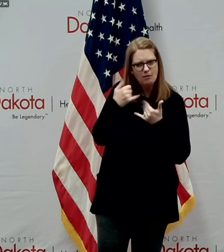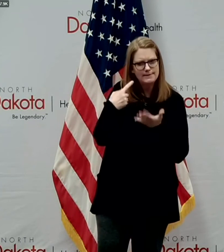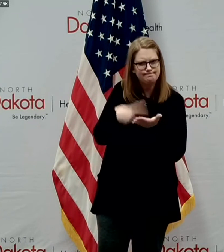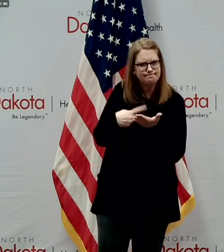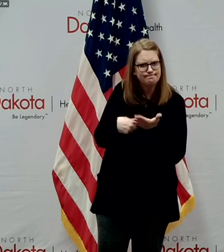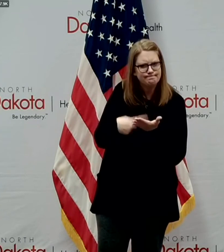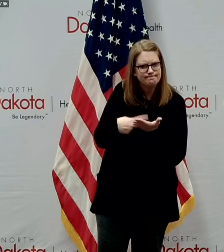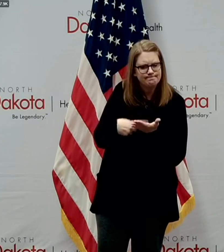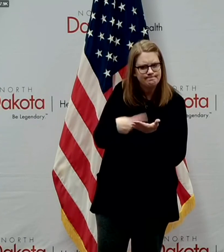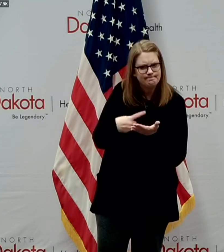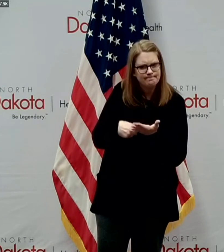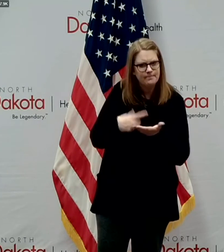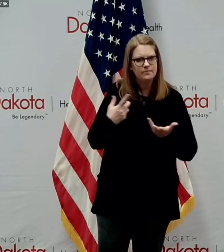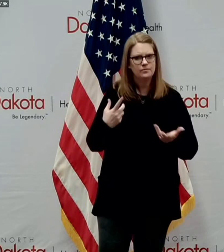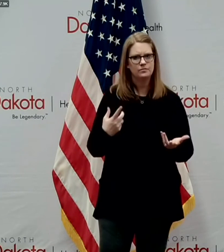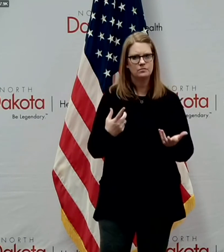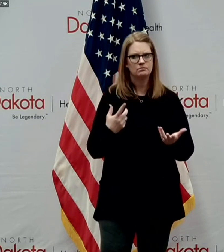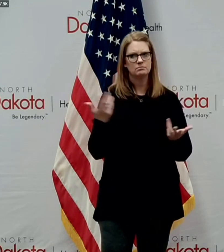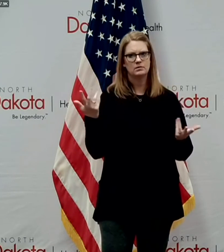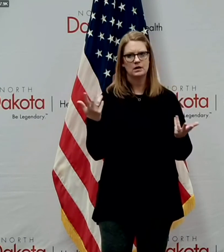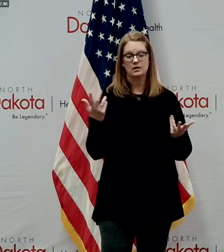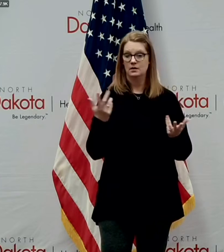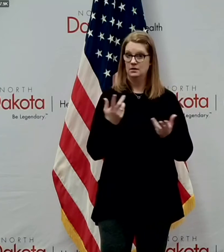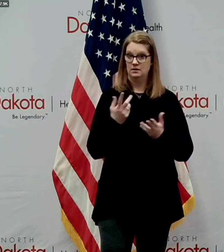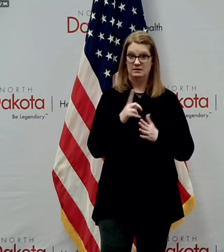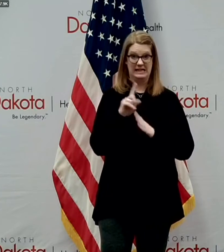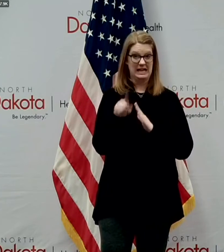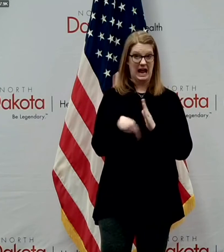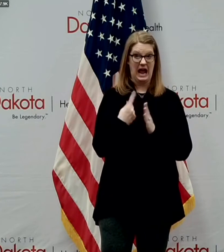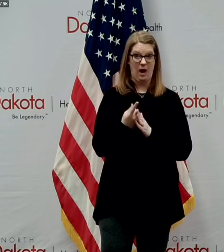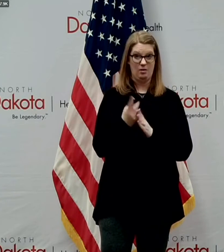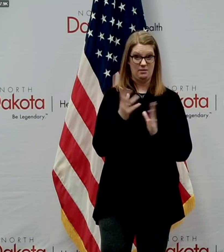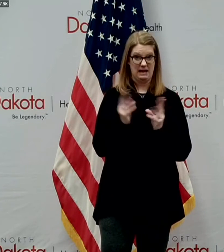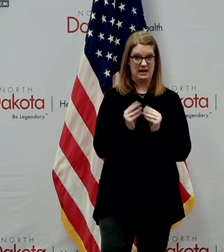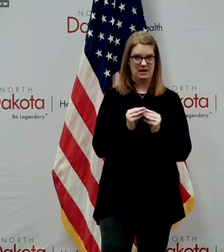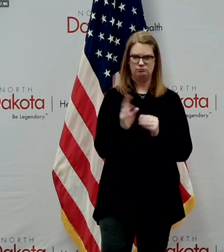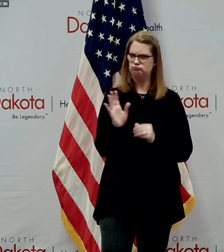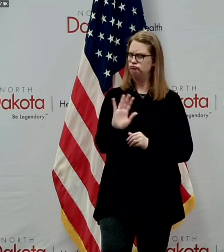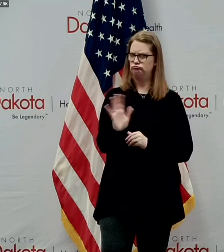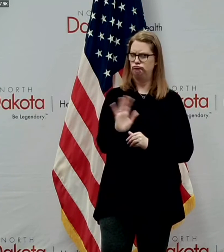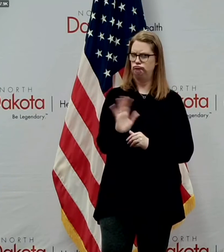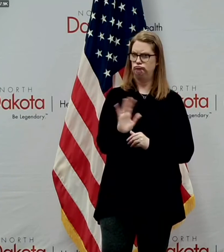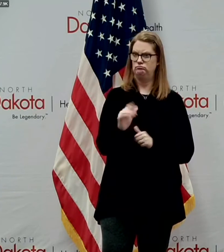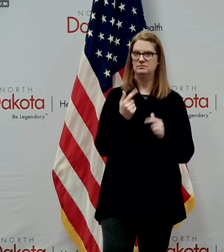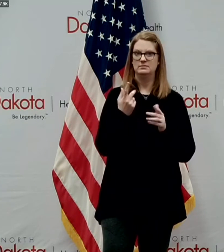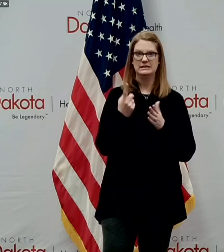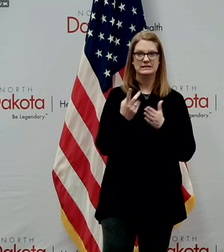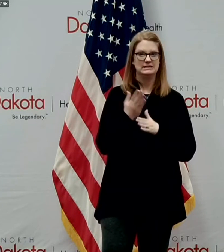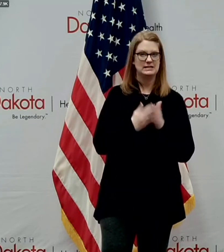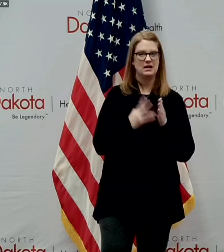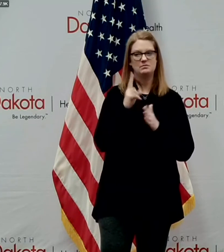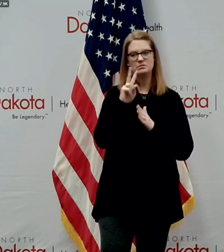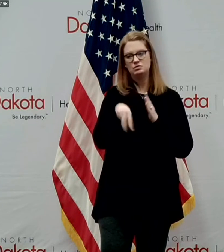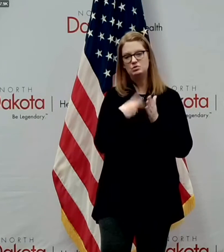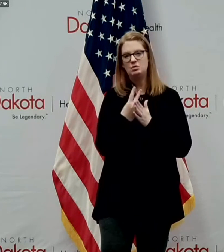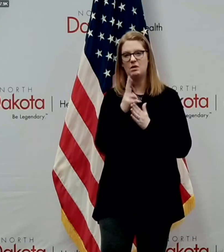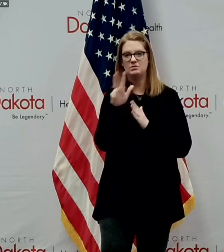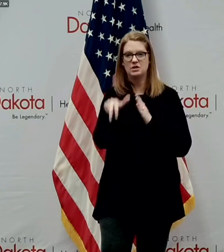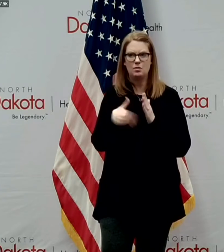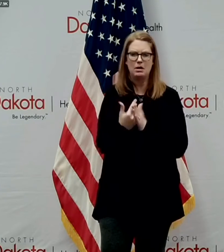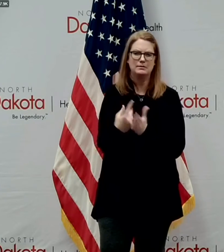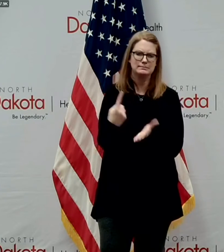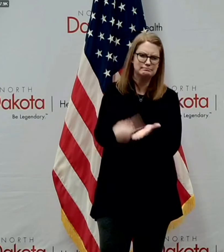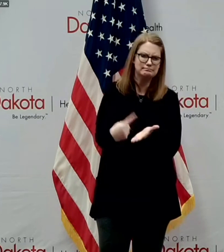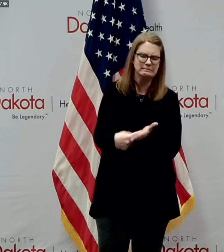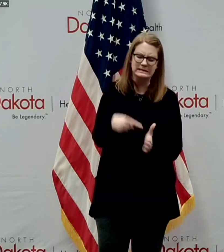tribes, and they don't last your standard hour meeting. Some of these have lasted at least 2 to 3 hours, if not longer.